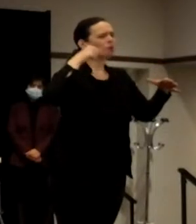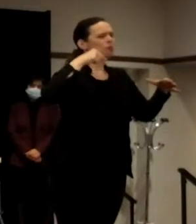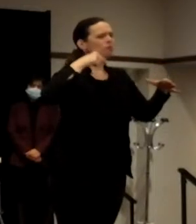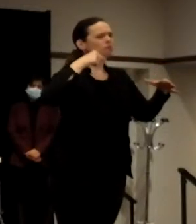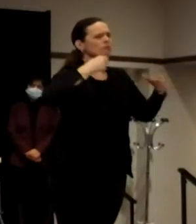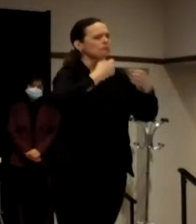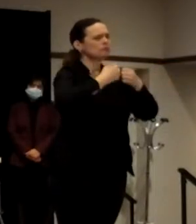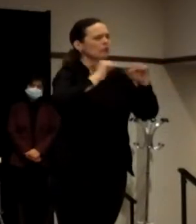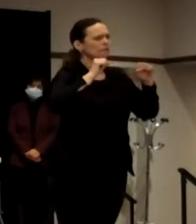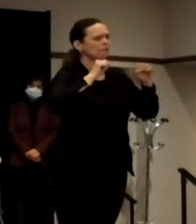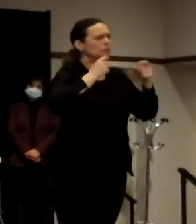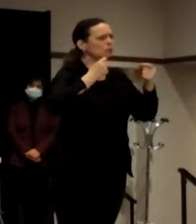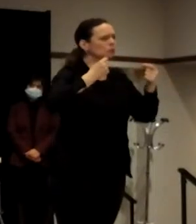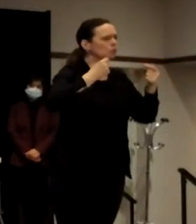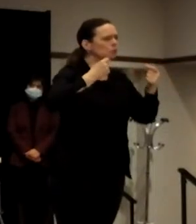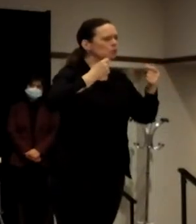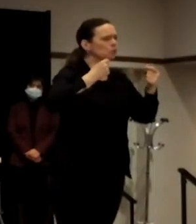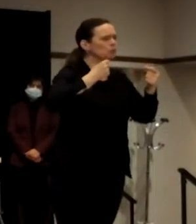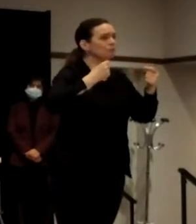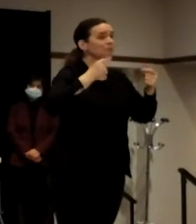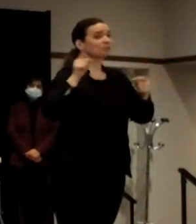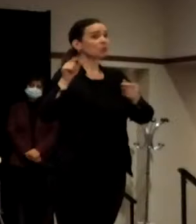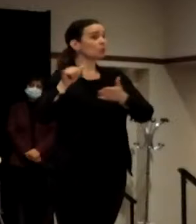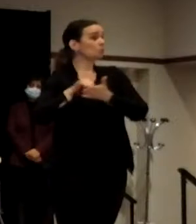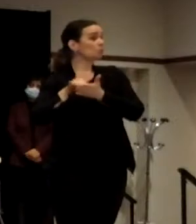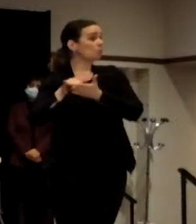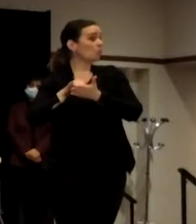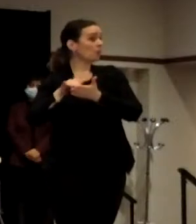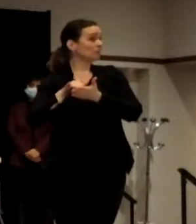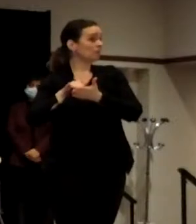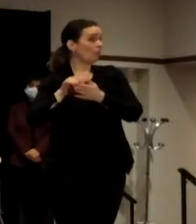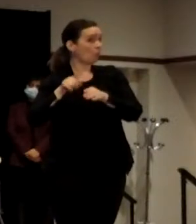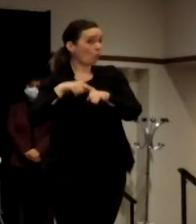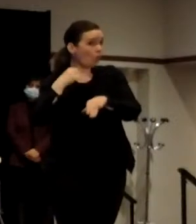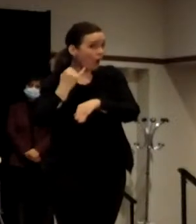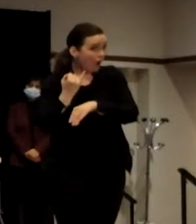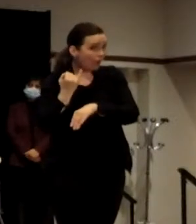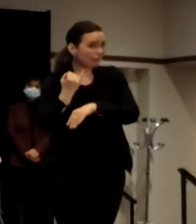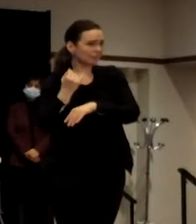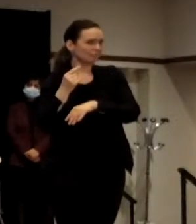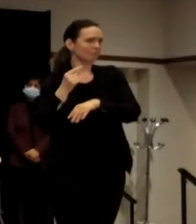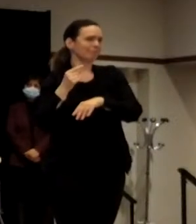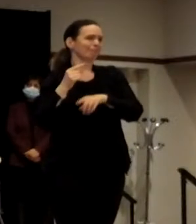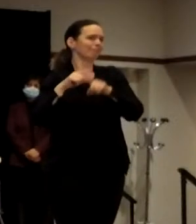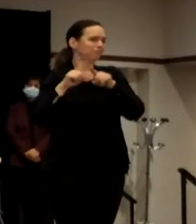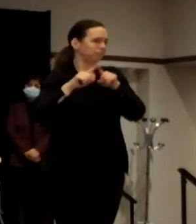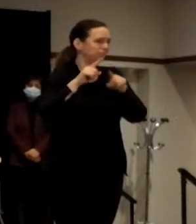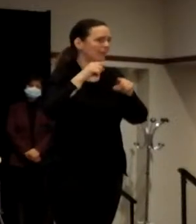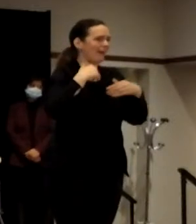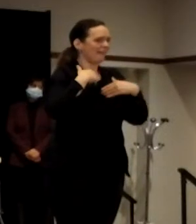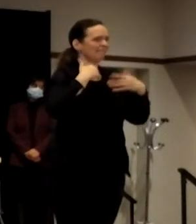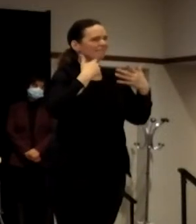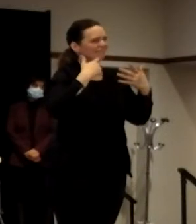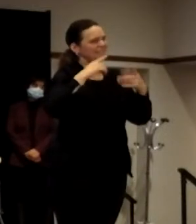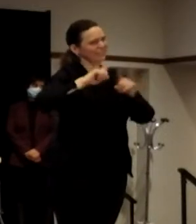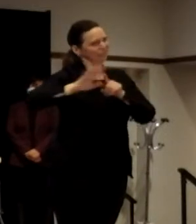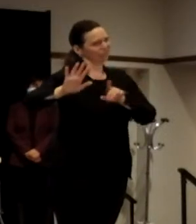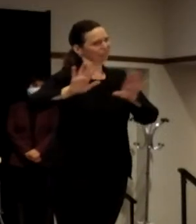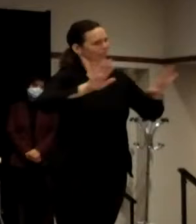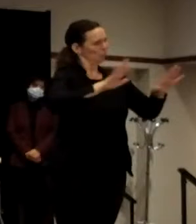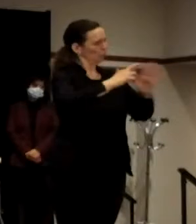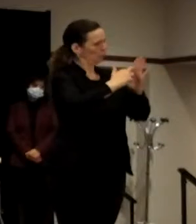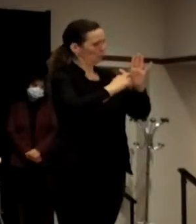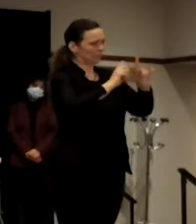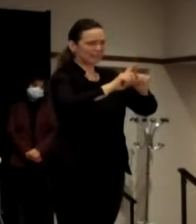York City. We're a big community. We're not a small community, and we're under 1 or around 1, and we've been there for a